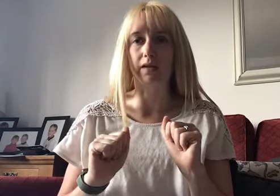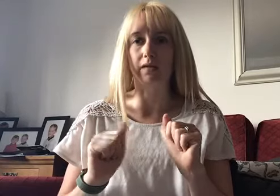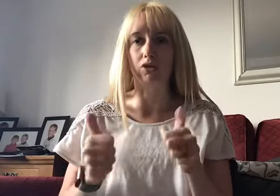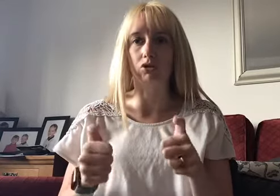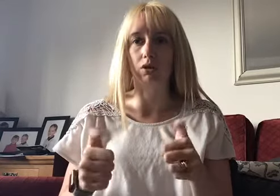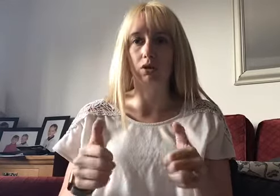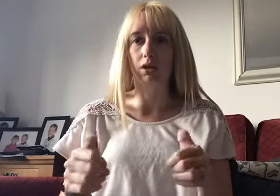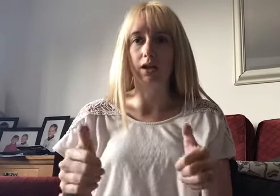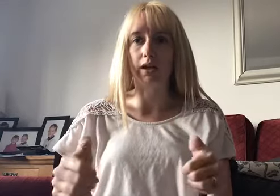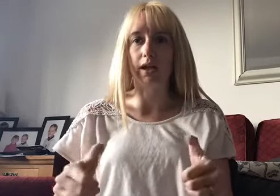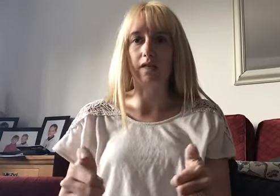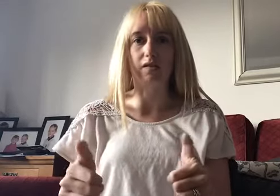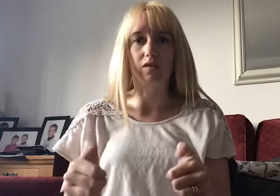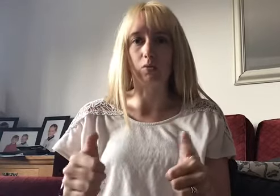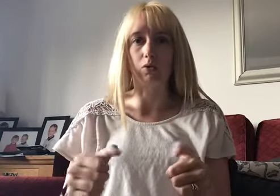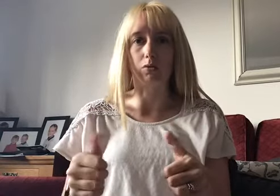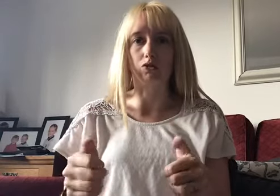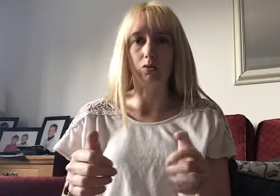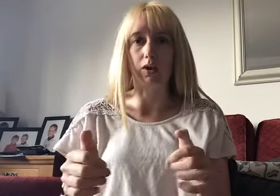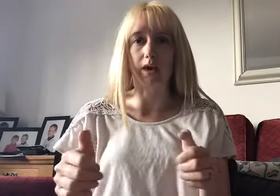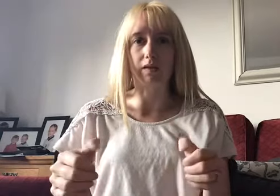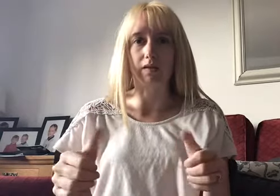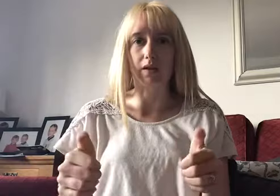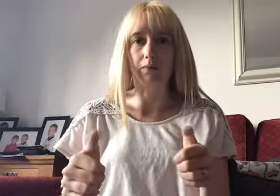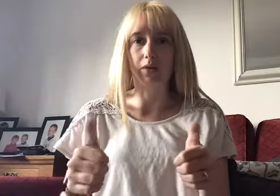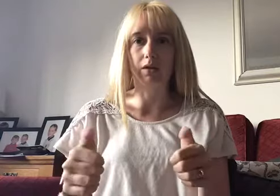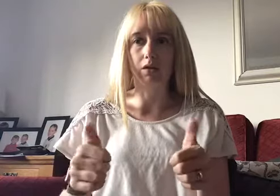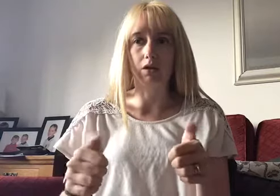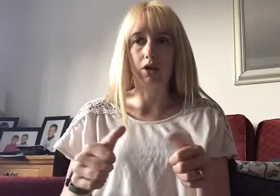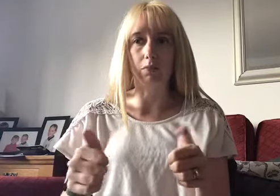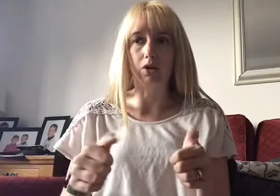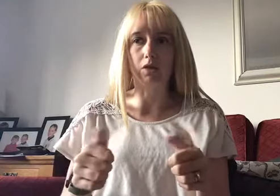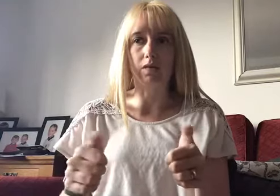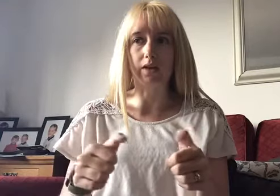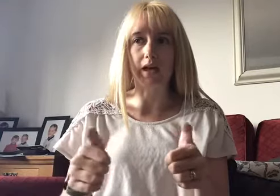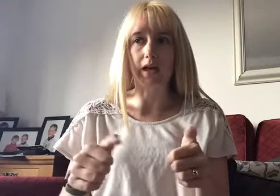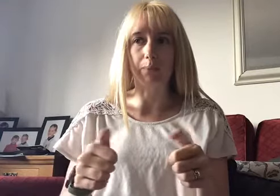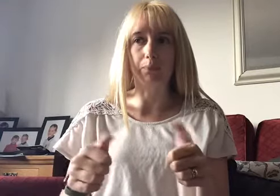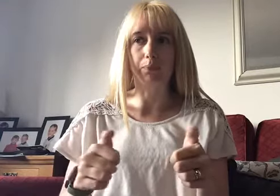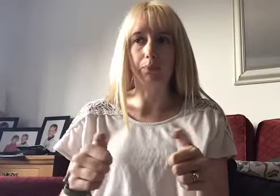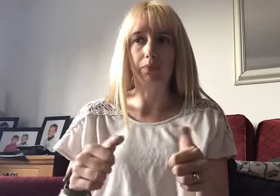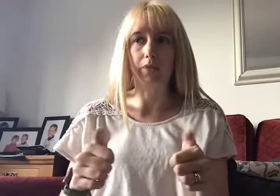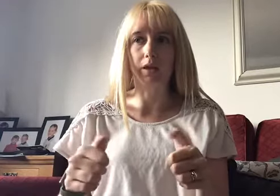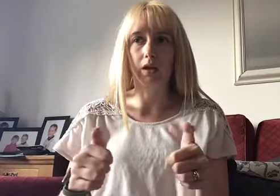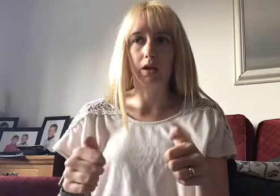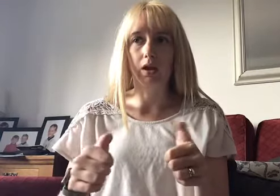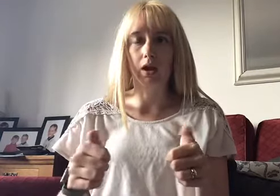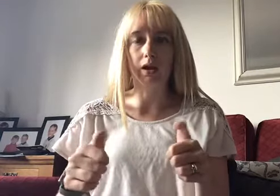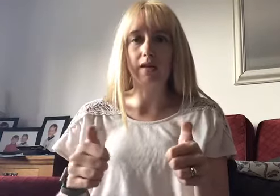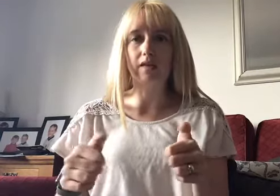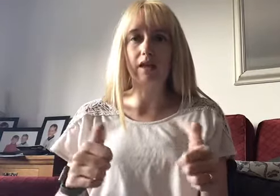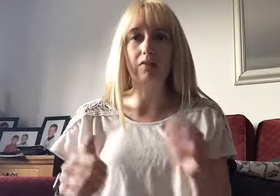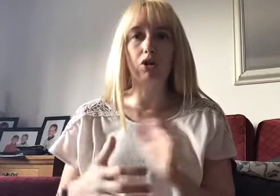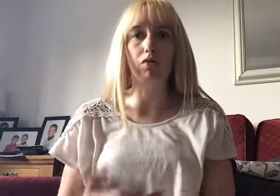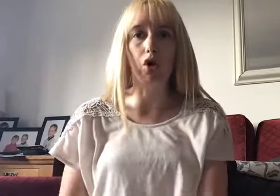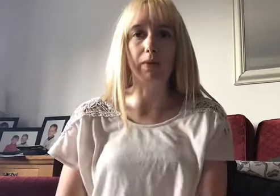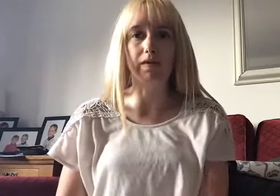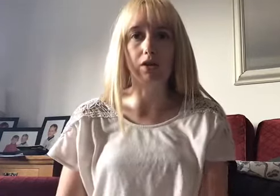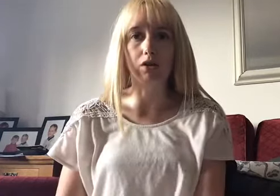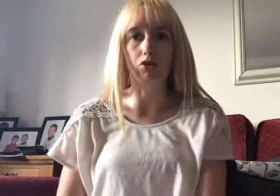PlayStation, again, it's just what you would do with your hands, isn't it? Computer game. Okay, so there are a lot of hobbies that you can talk about,